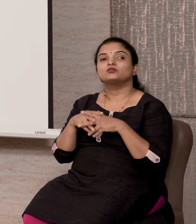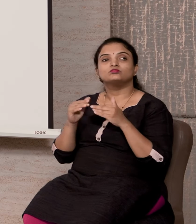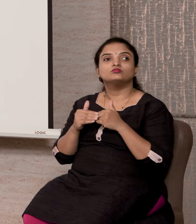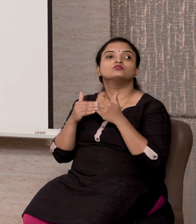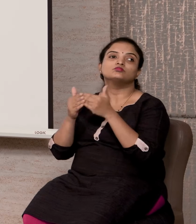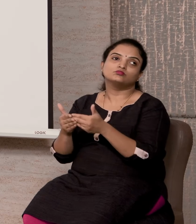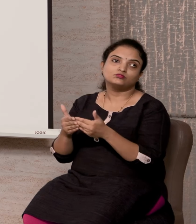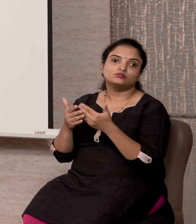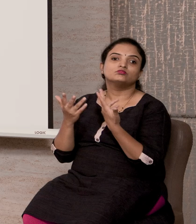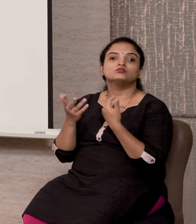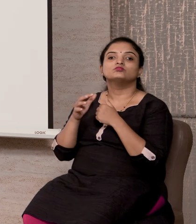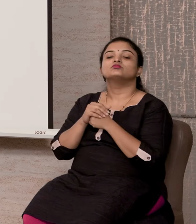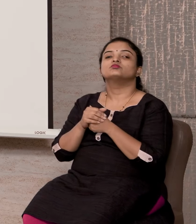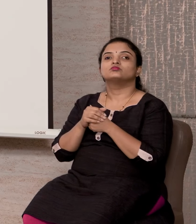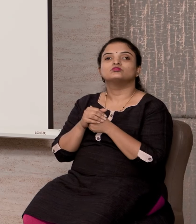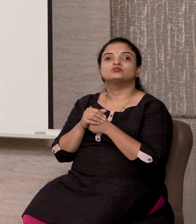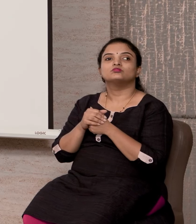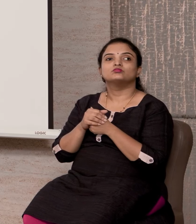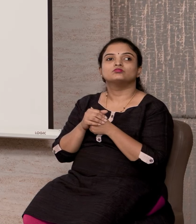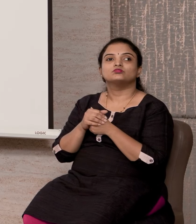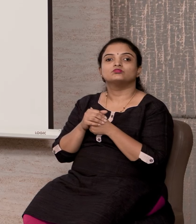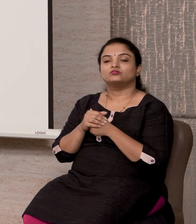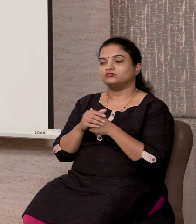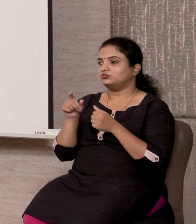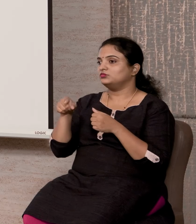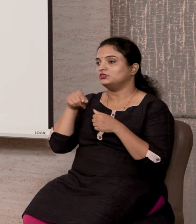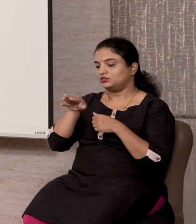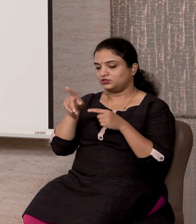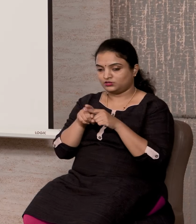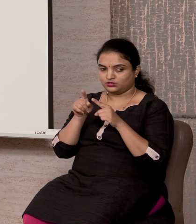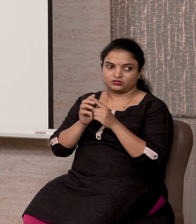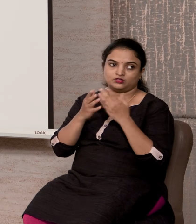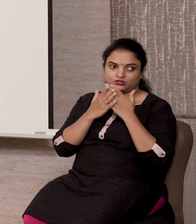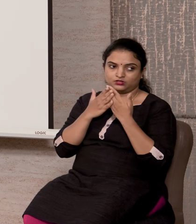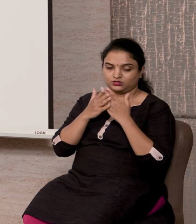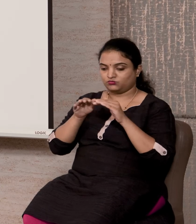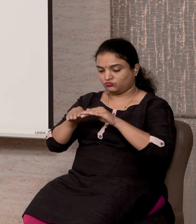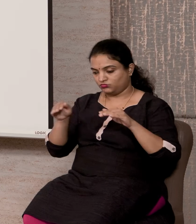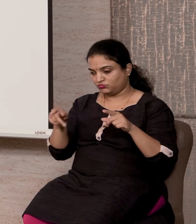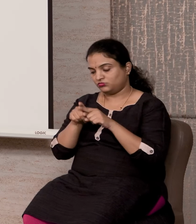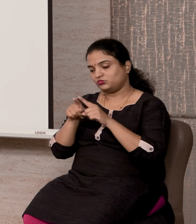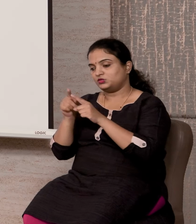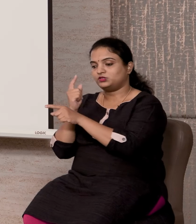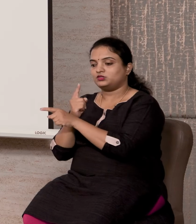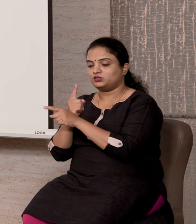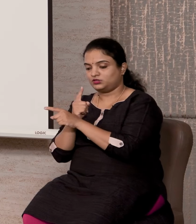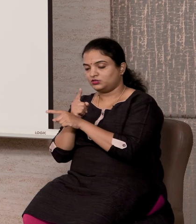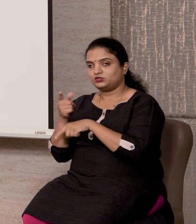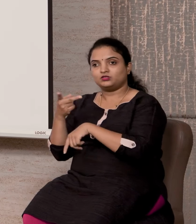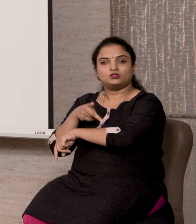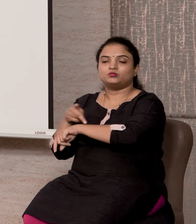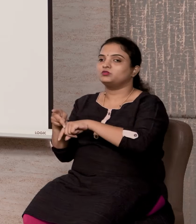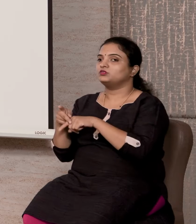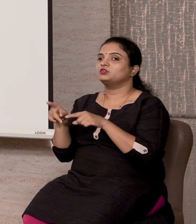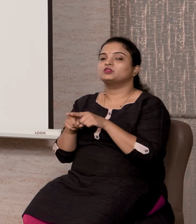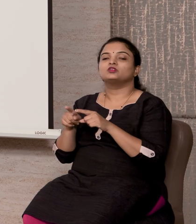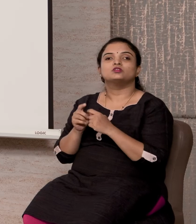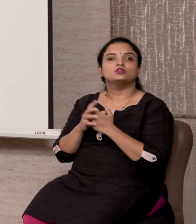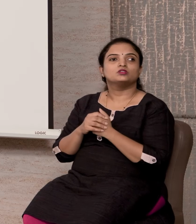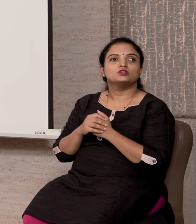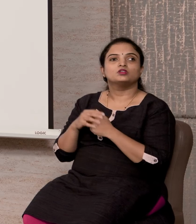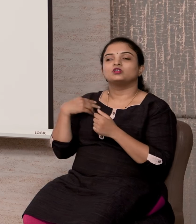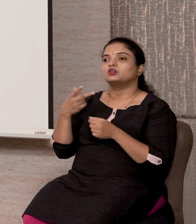thing that we did was with software engineers. So there are 3 studies that we did, right? So one was on students, one was with teachers, one is with professionals, right? So with professionals,